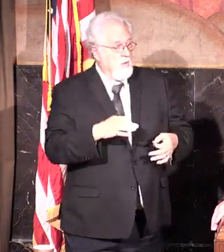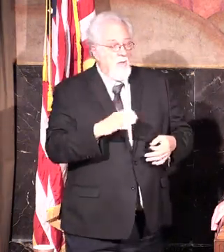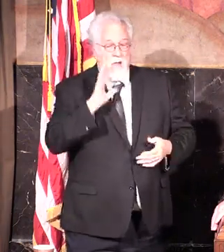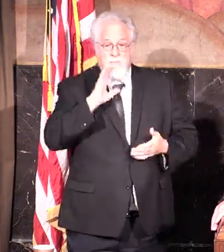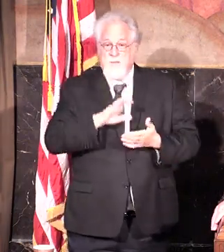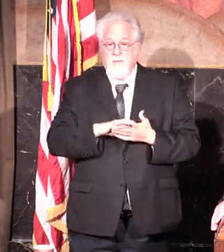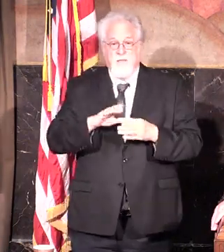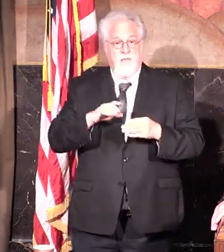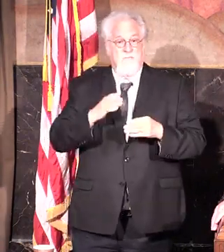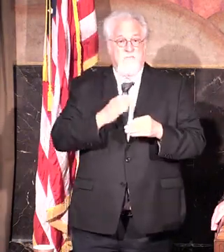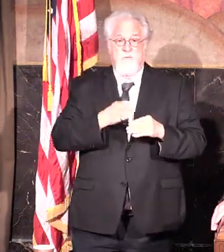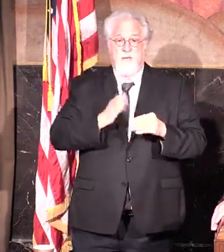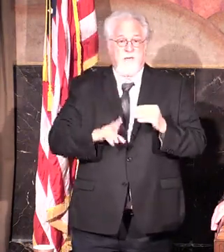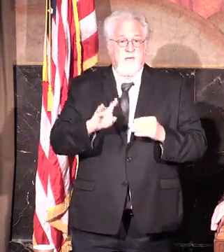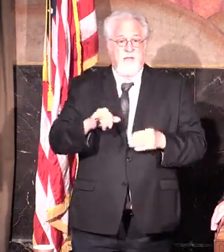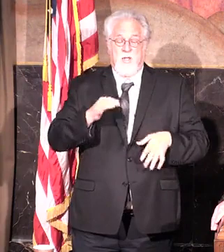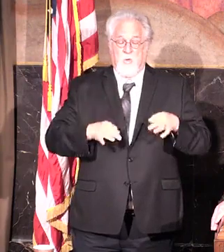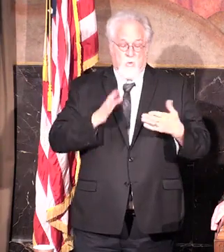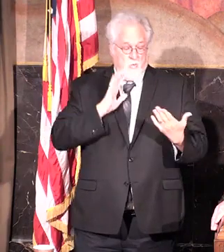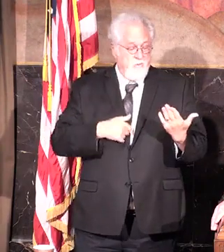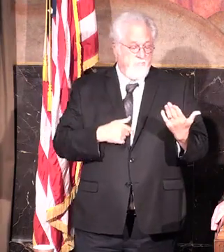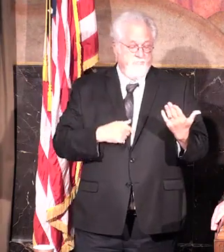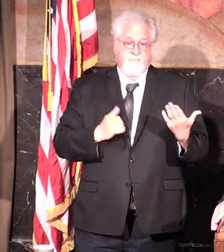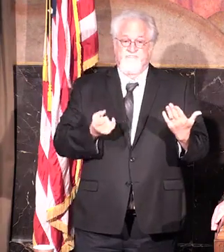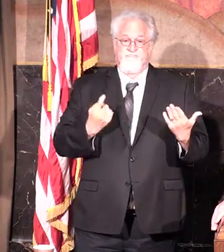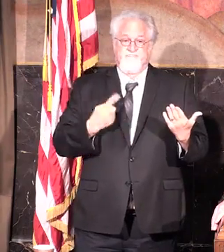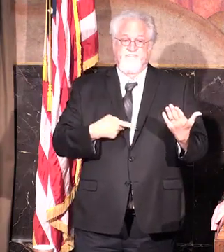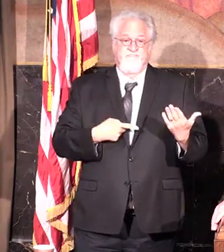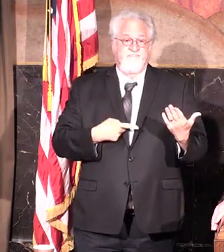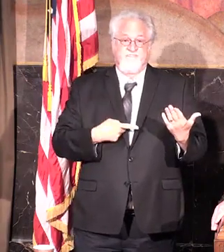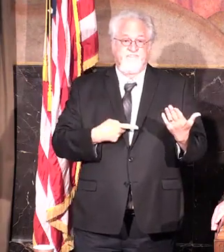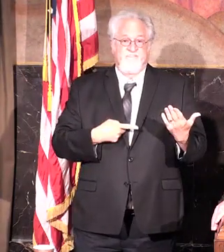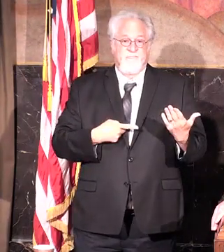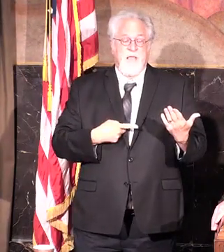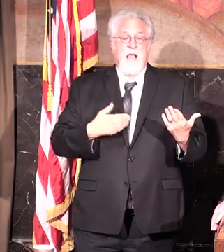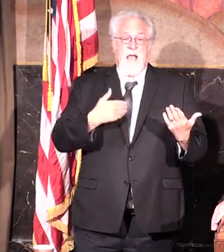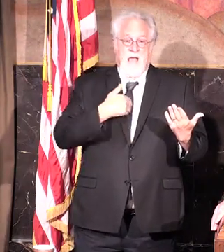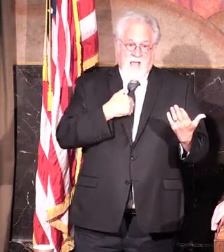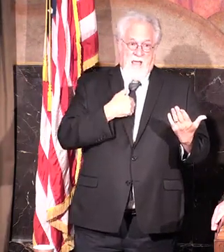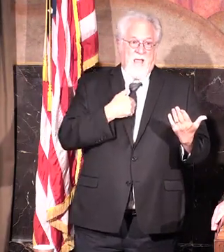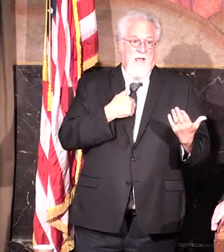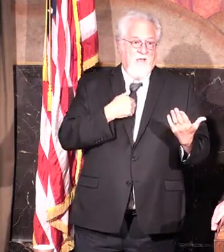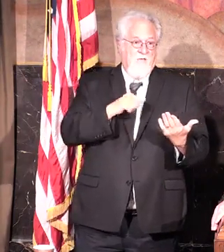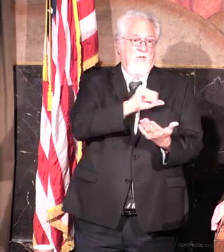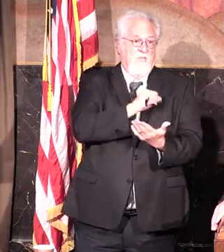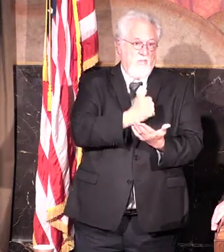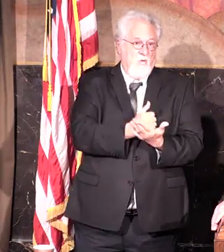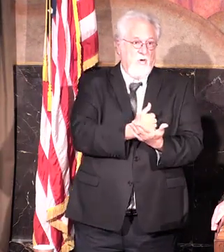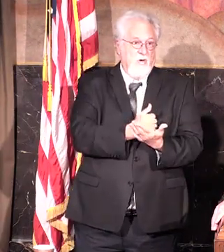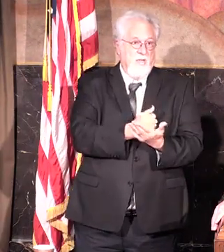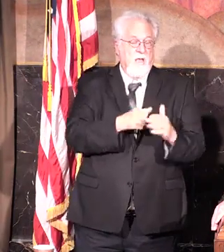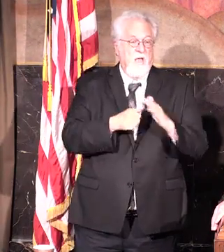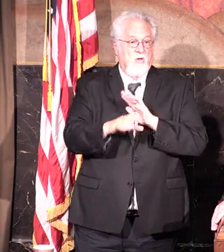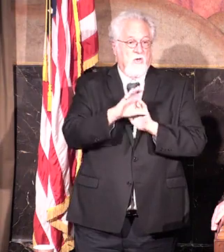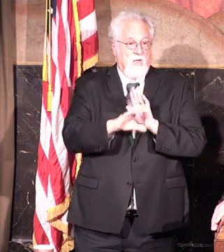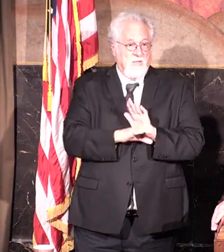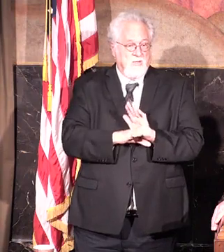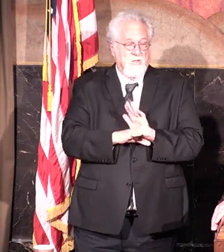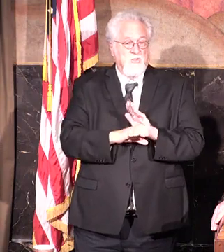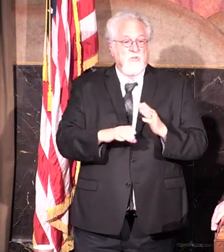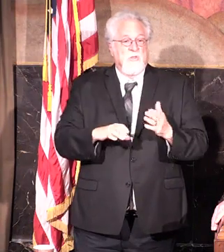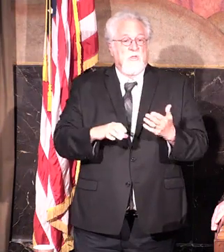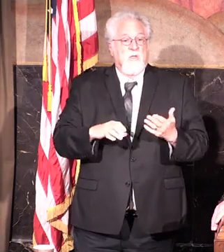end of the day the court will fully understand that not only do I have the authority under the constitutional laws of the United States to